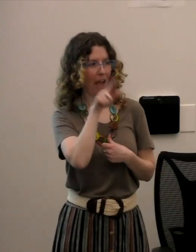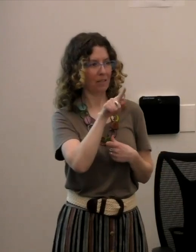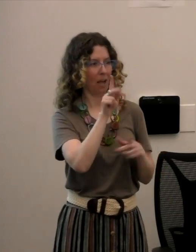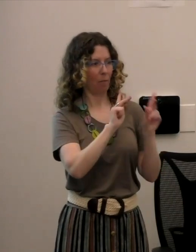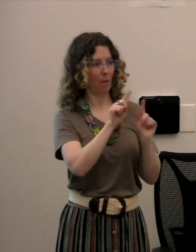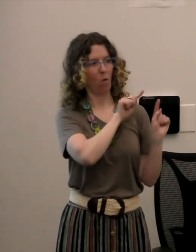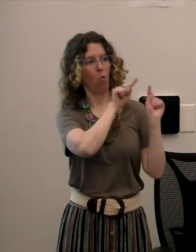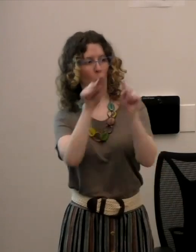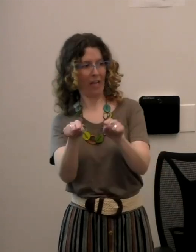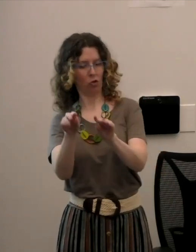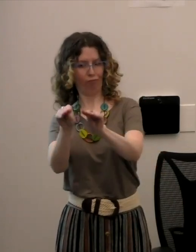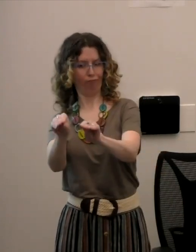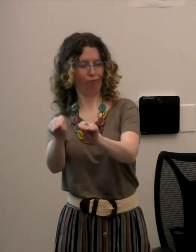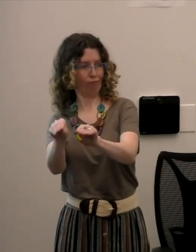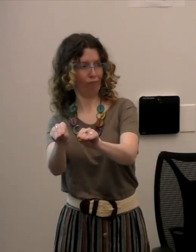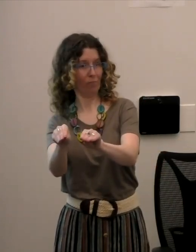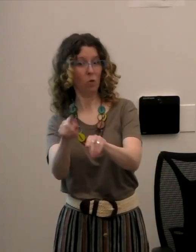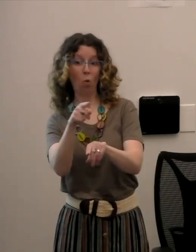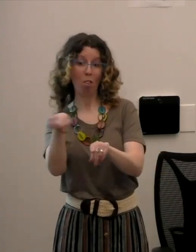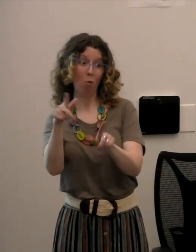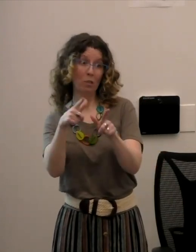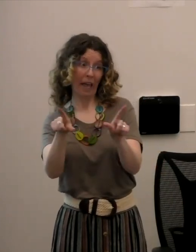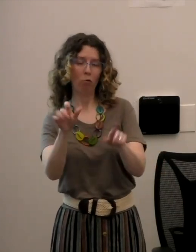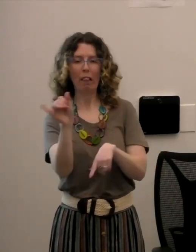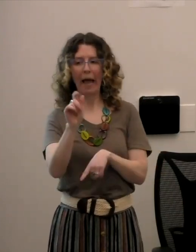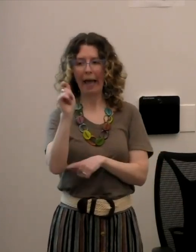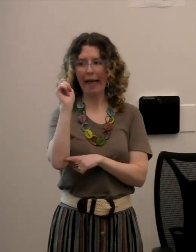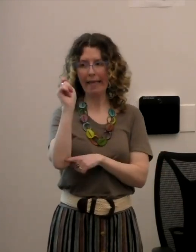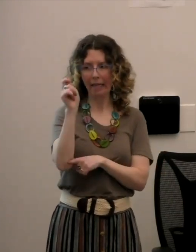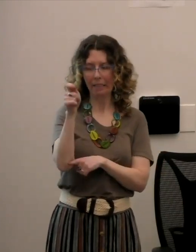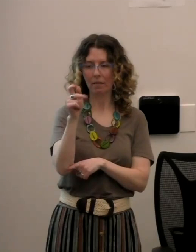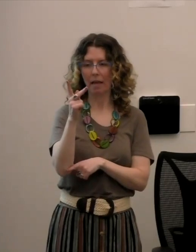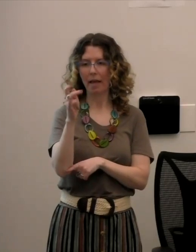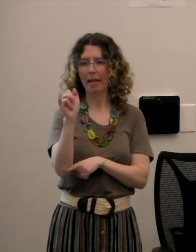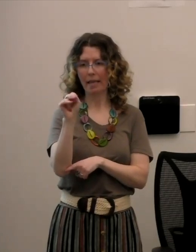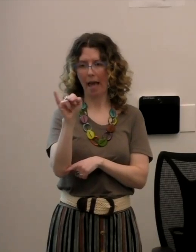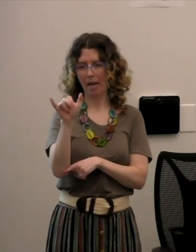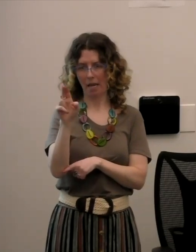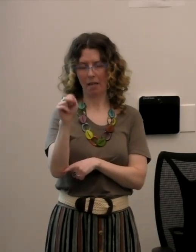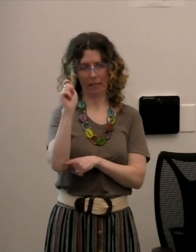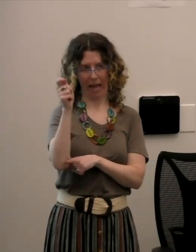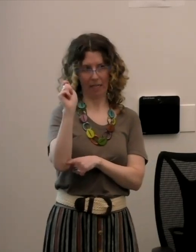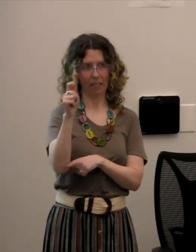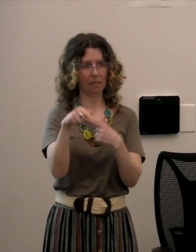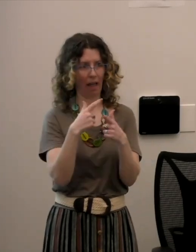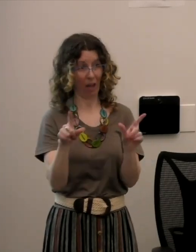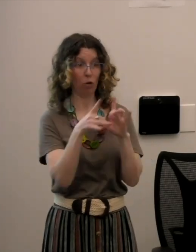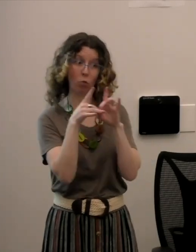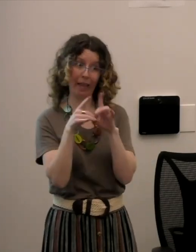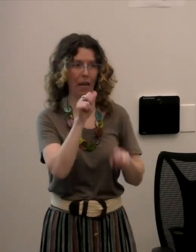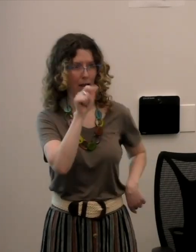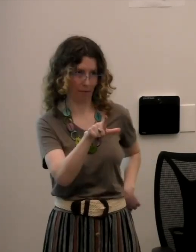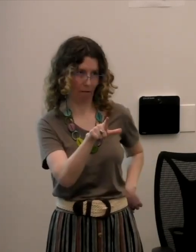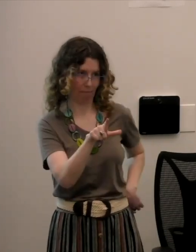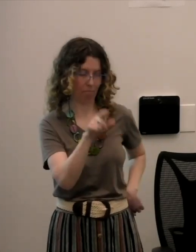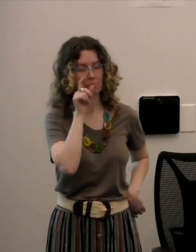ASL because ASL individuals went to those countries and locations and taught them. And so in Kenya,